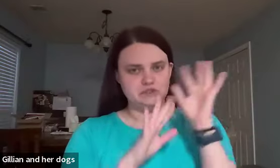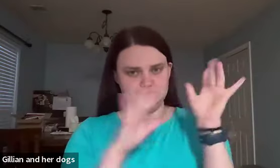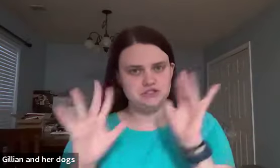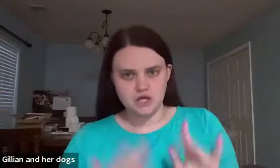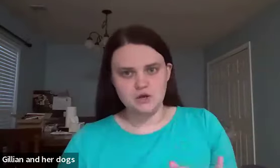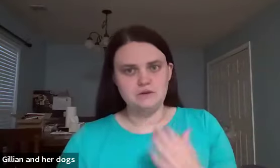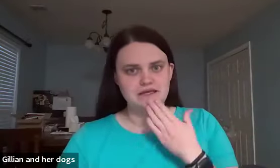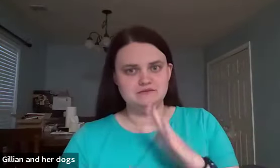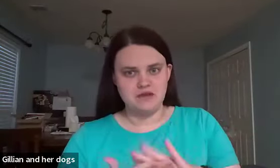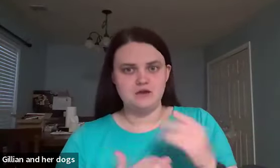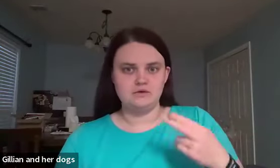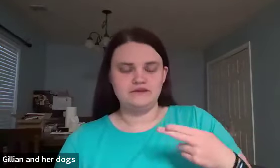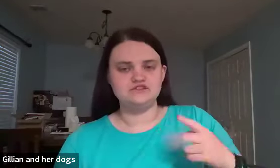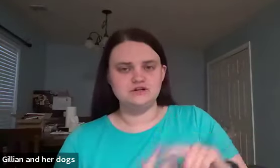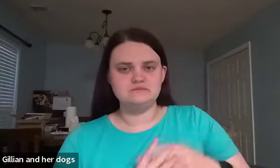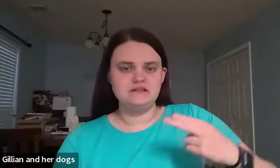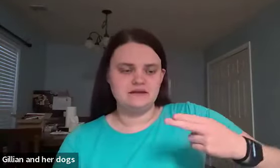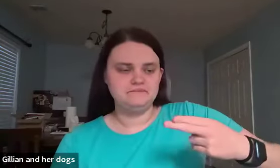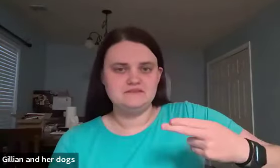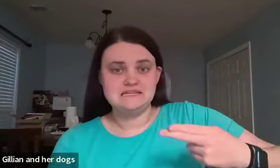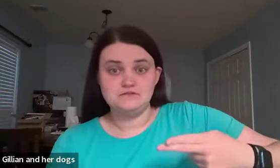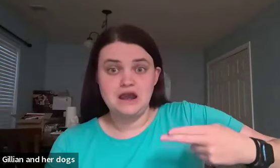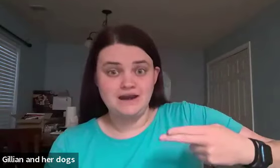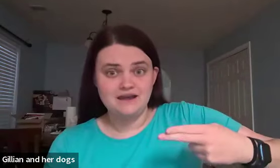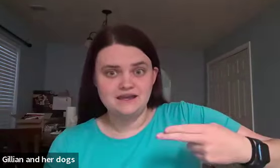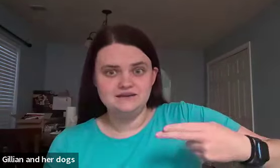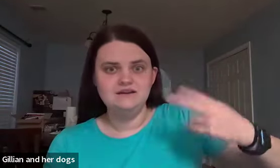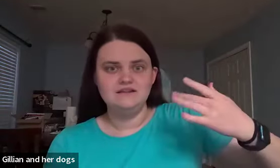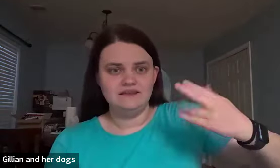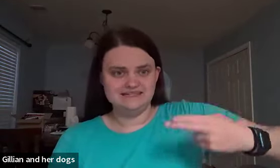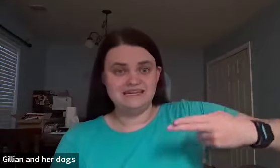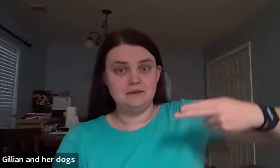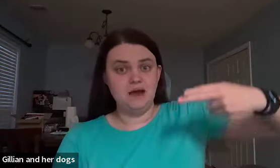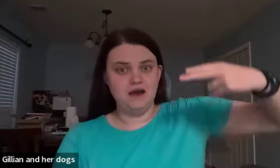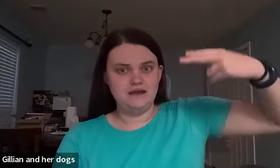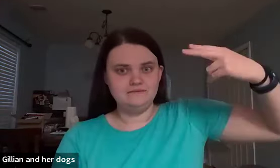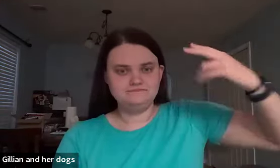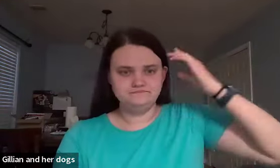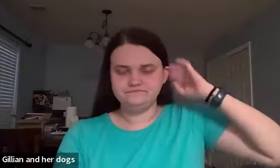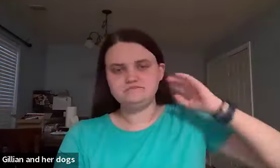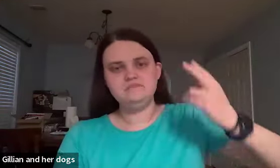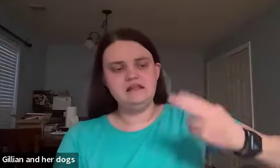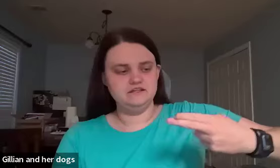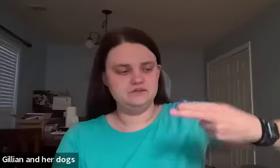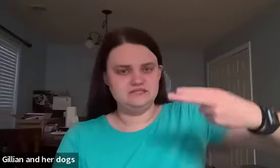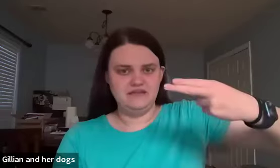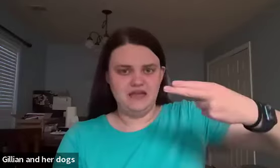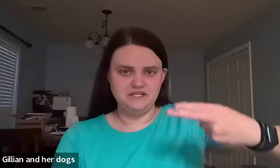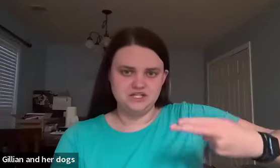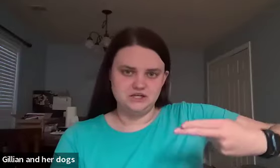severe snow, like it's bad, or they'll start to be like the sign for high, like it's getting up high. And it's like the H and you